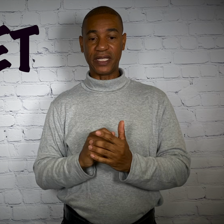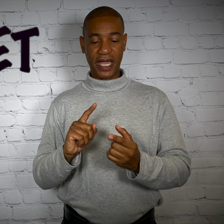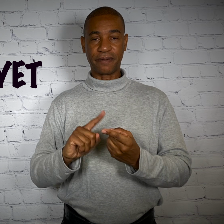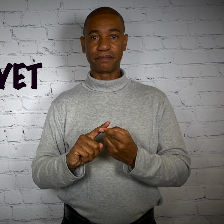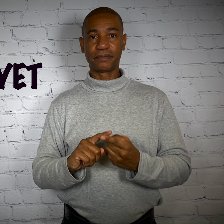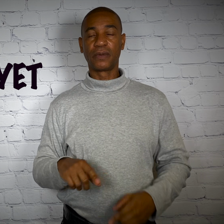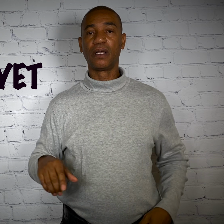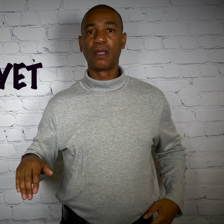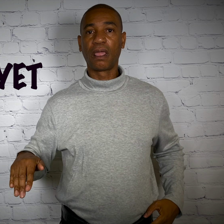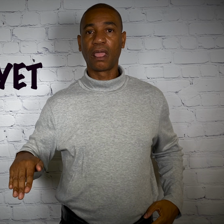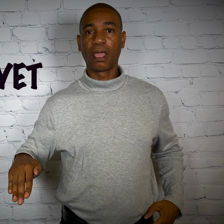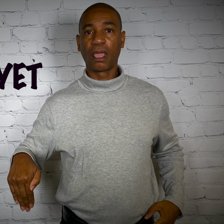yet.